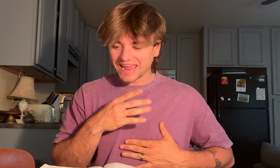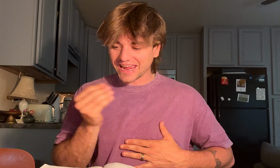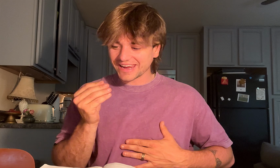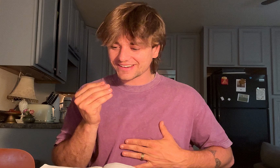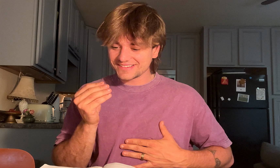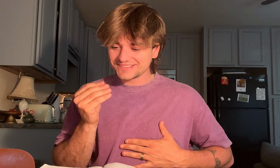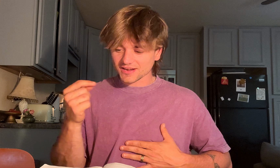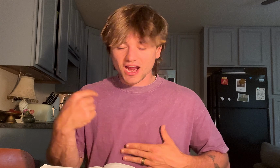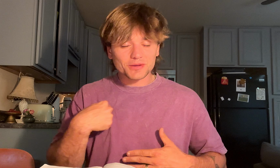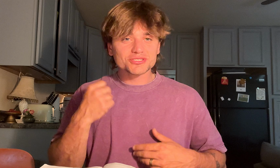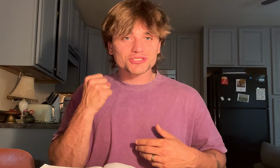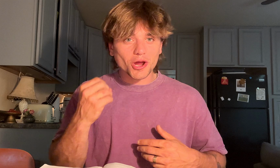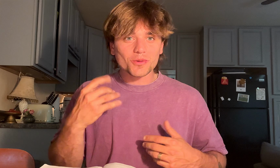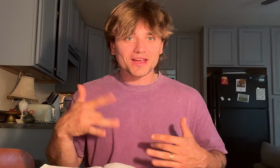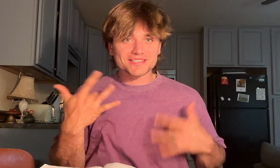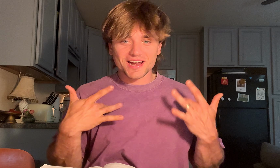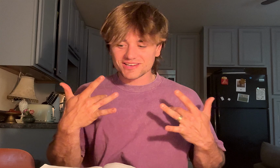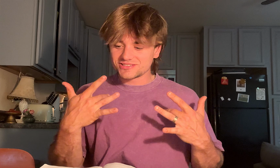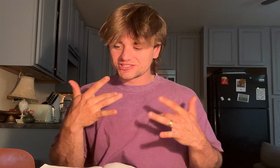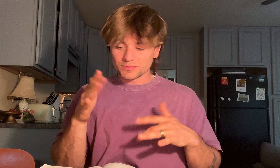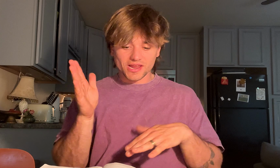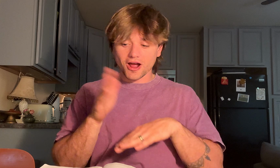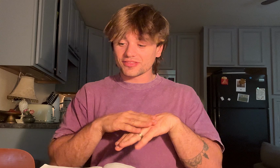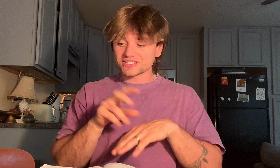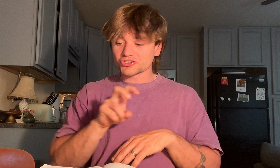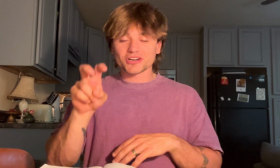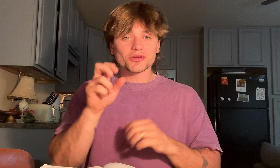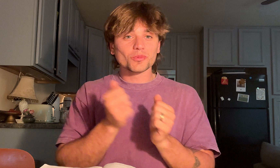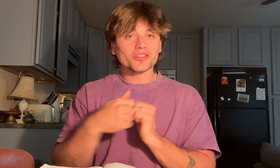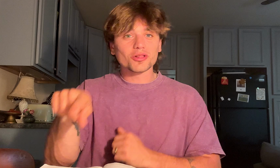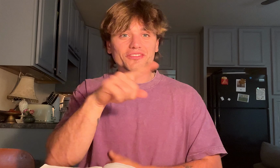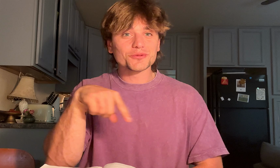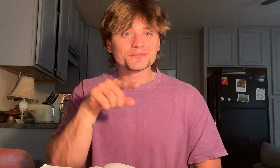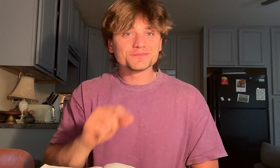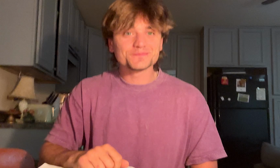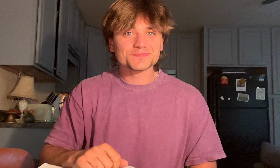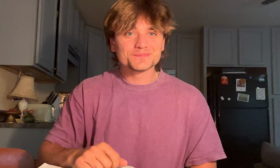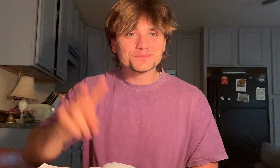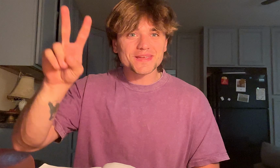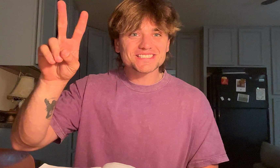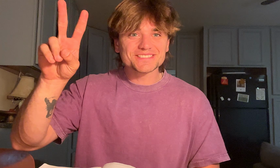And I'm so excited to be on this journey with all of you. Peace.